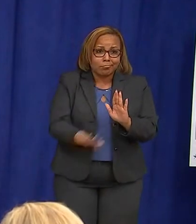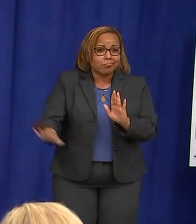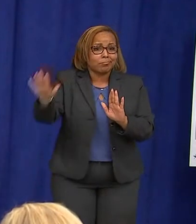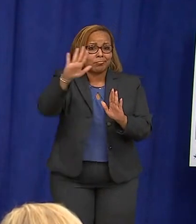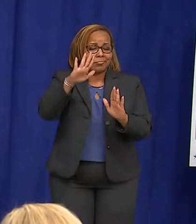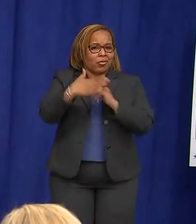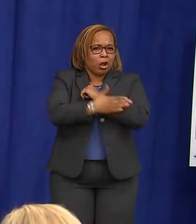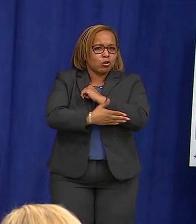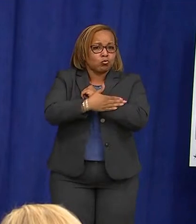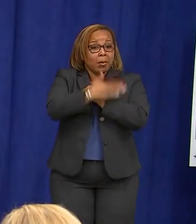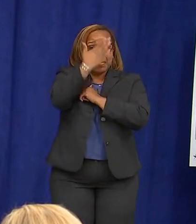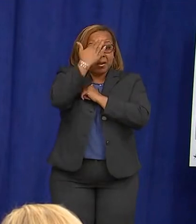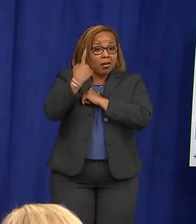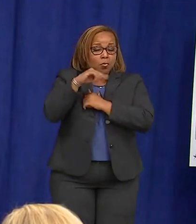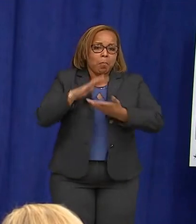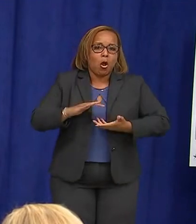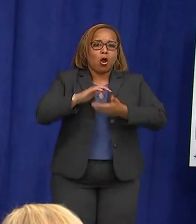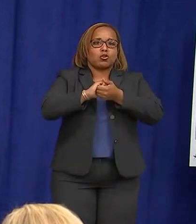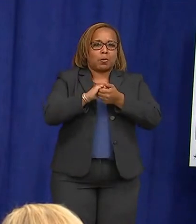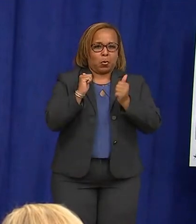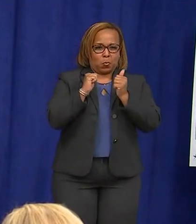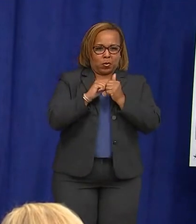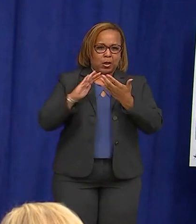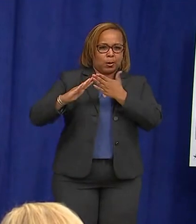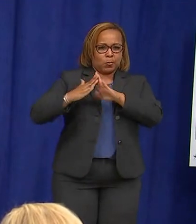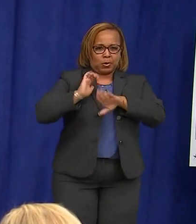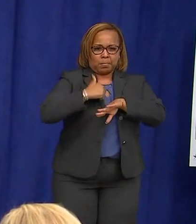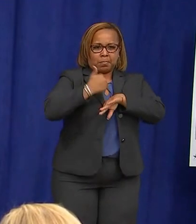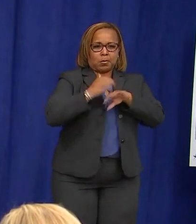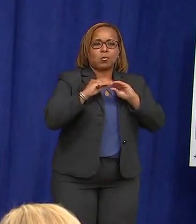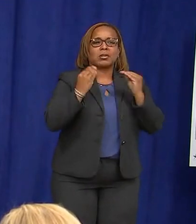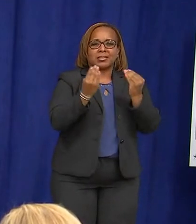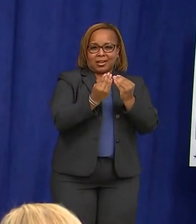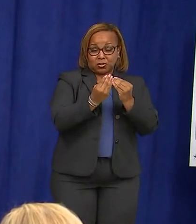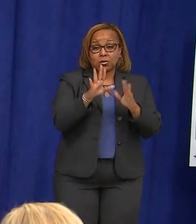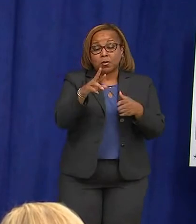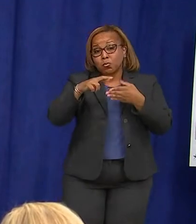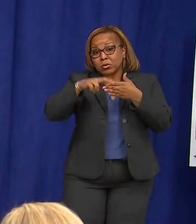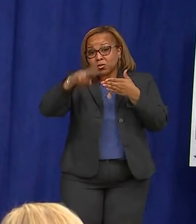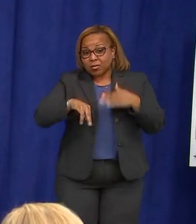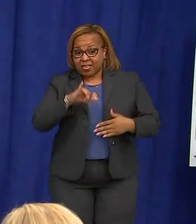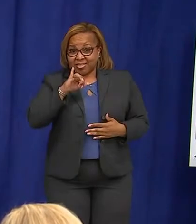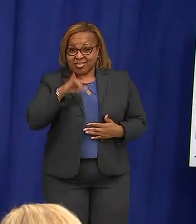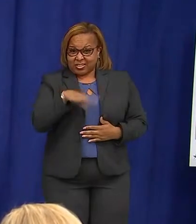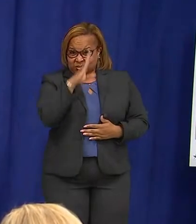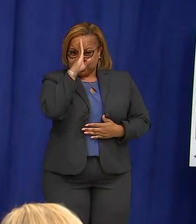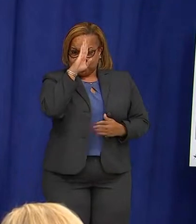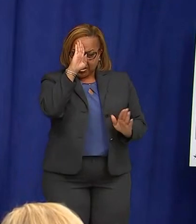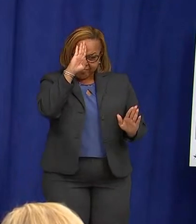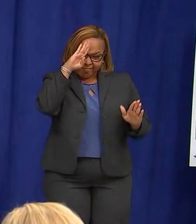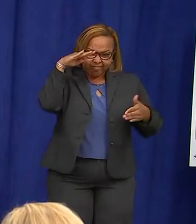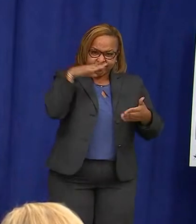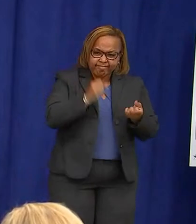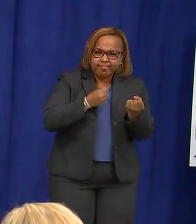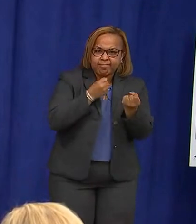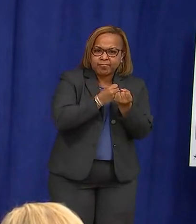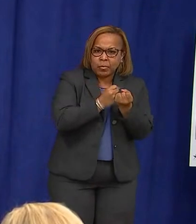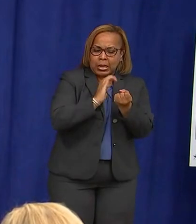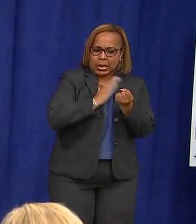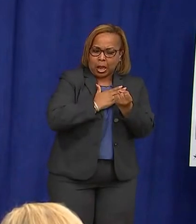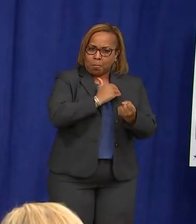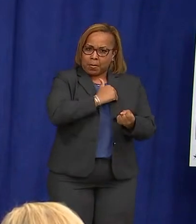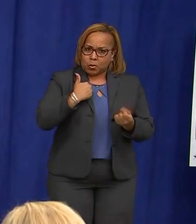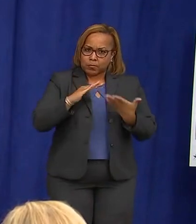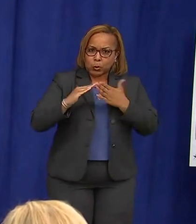country because of our partnerships with these community-based organizations. As a result of this direct investment in our community